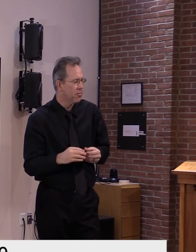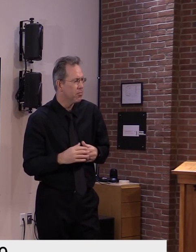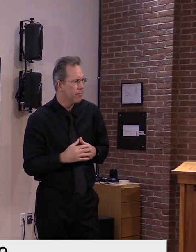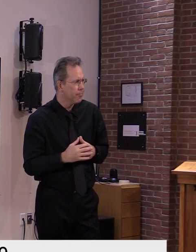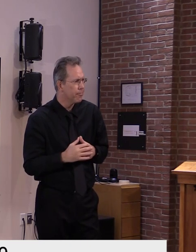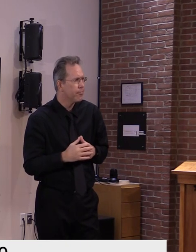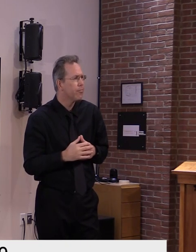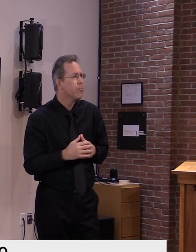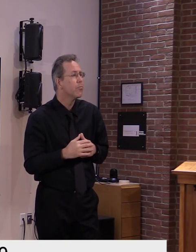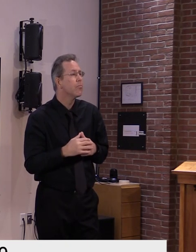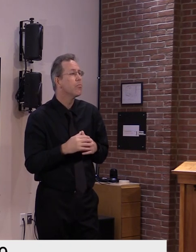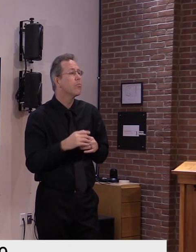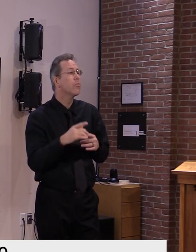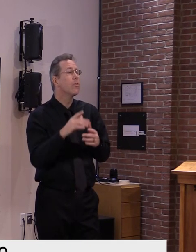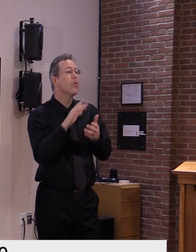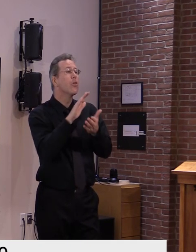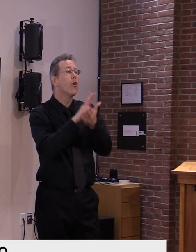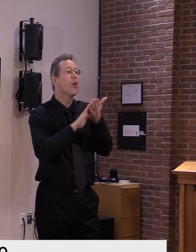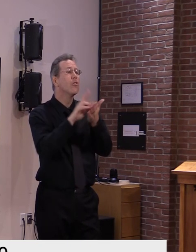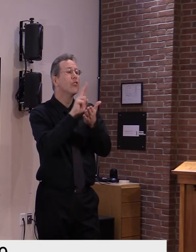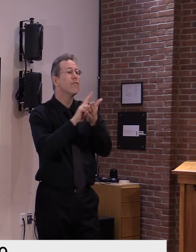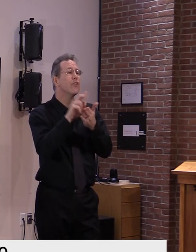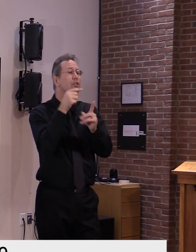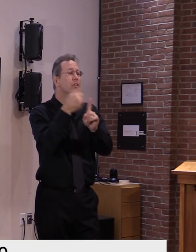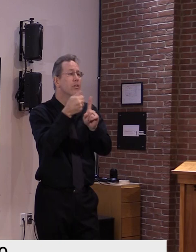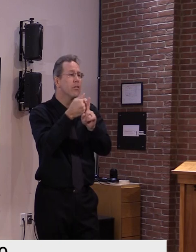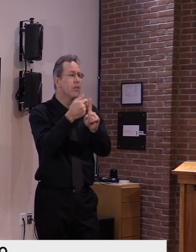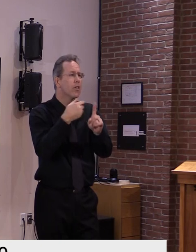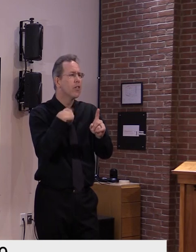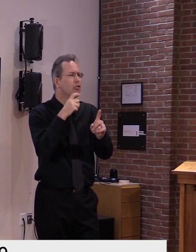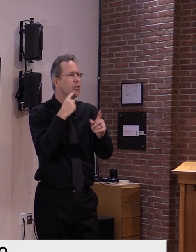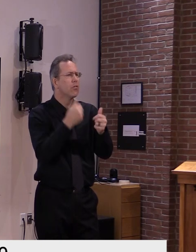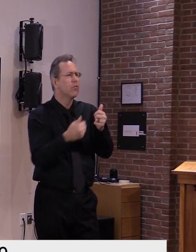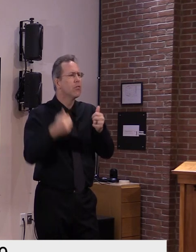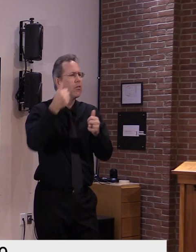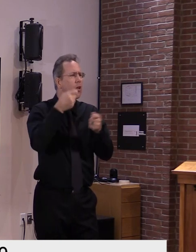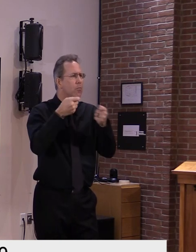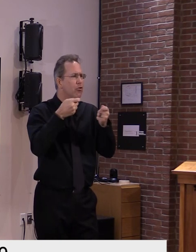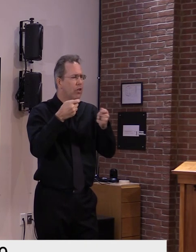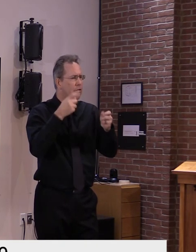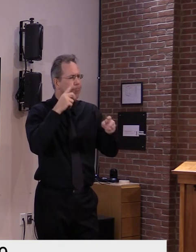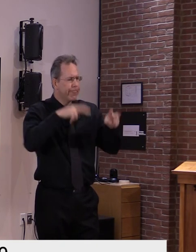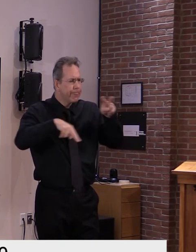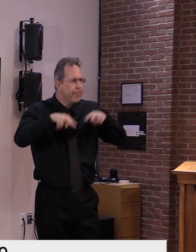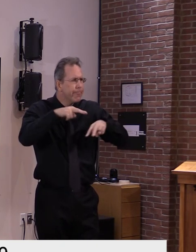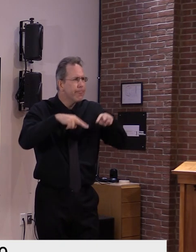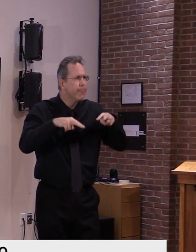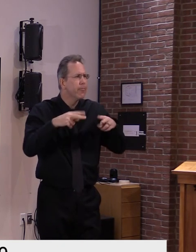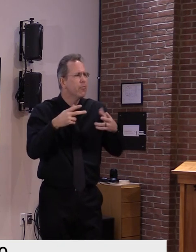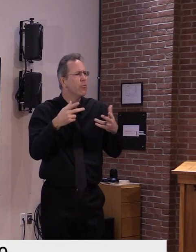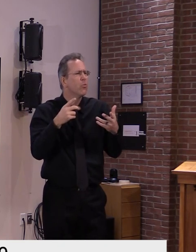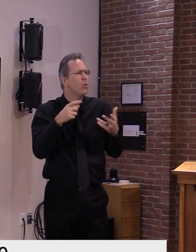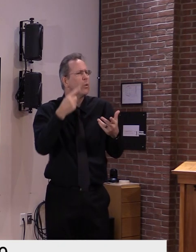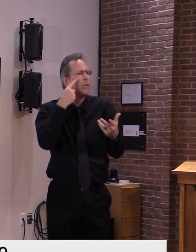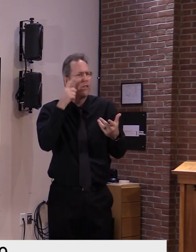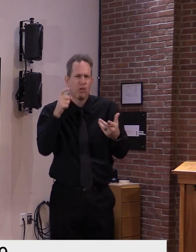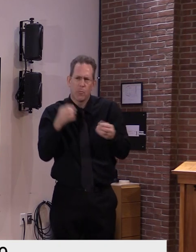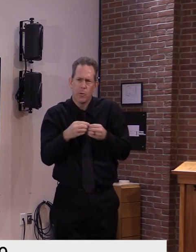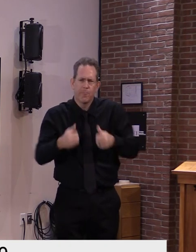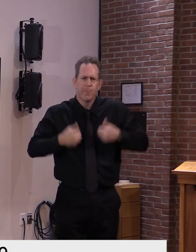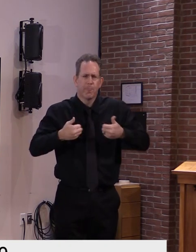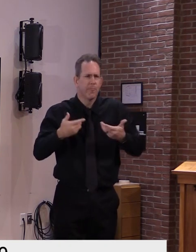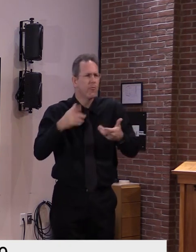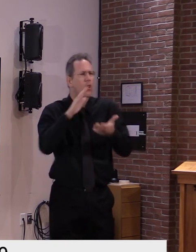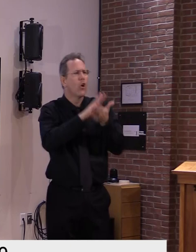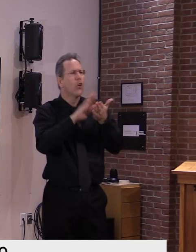administration overseeing all of it to save some money, and I'm wondering what your thoughts are on that. As far as